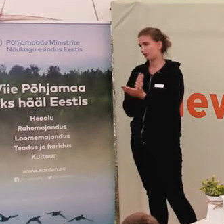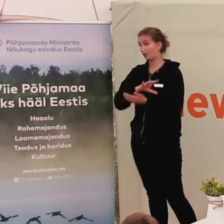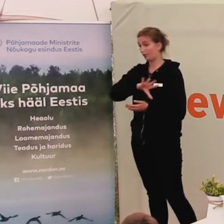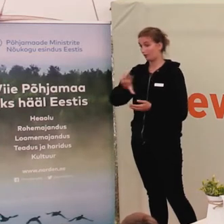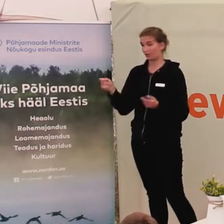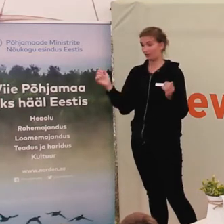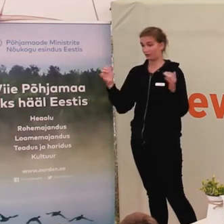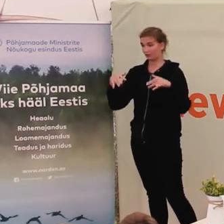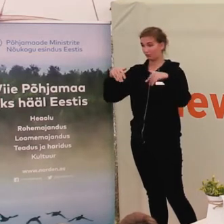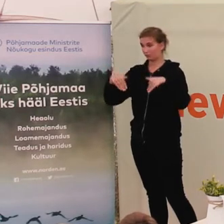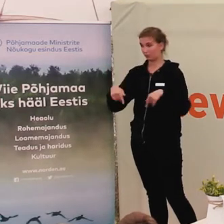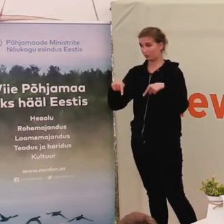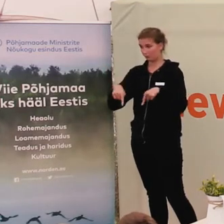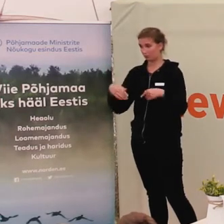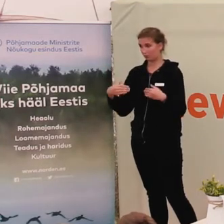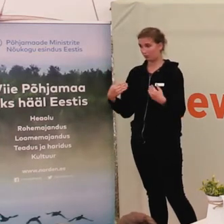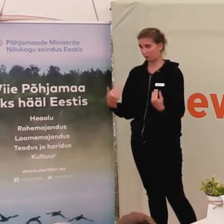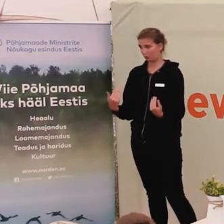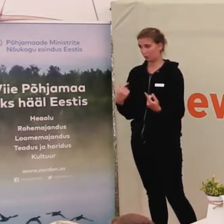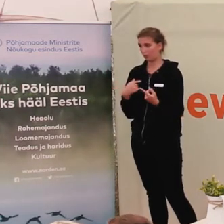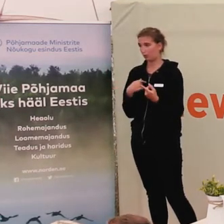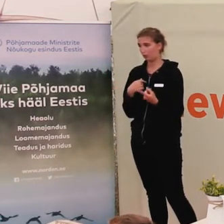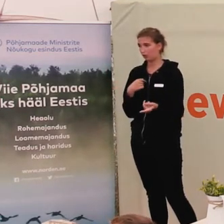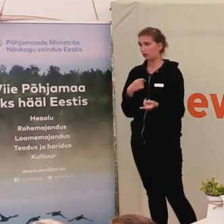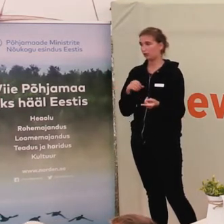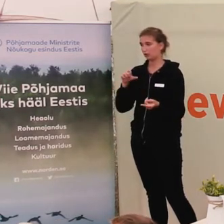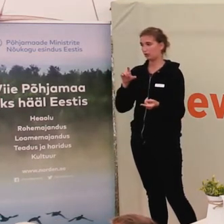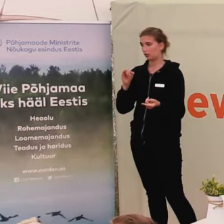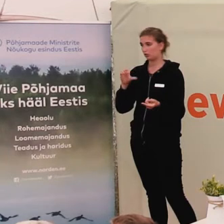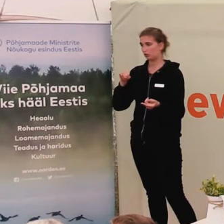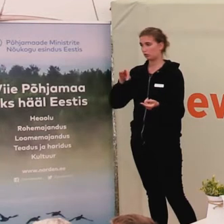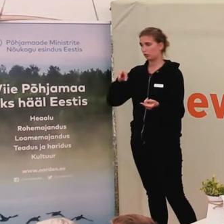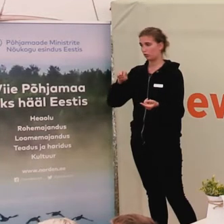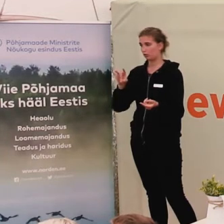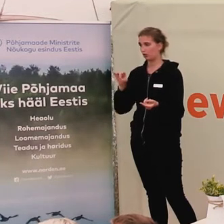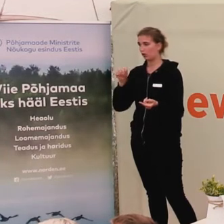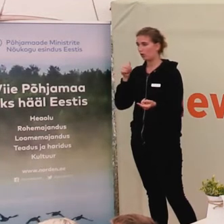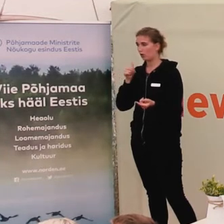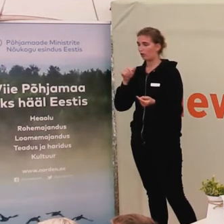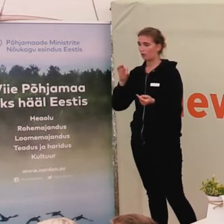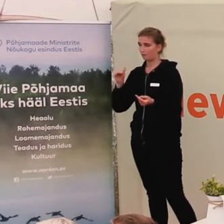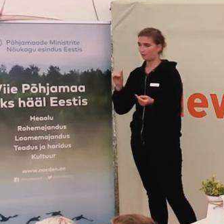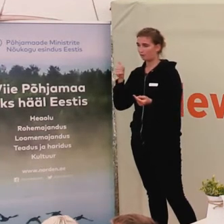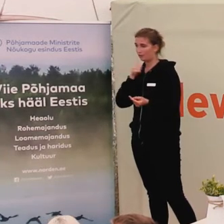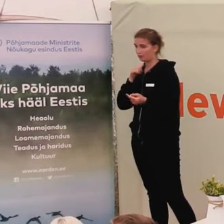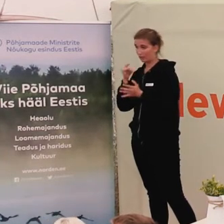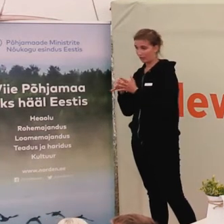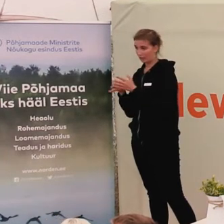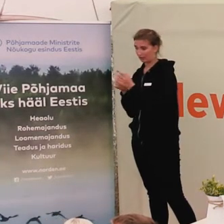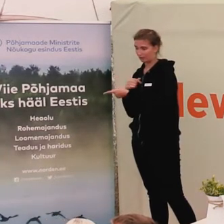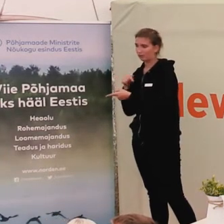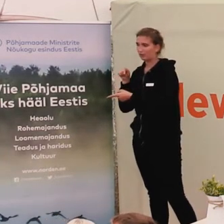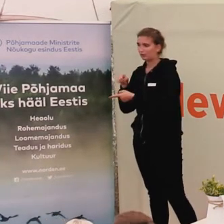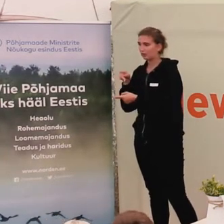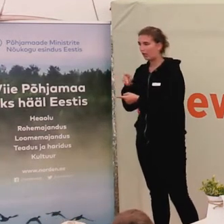here, if you're the customer of SD Energia, go to the SD Energia webpage and click on the green